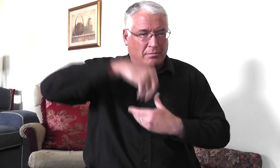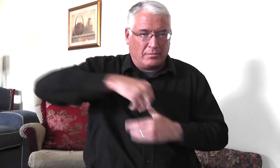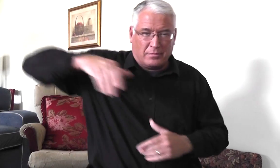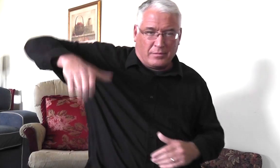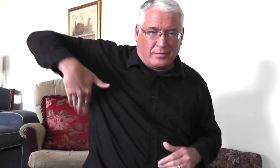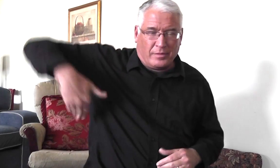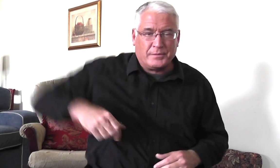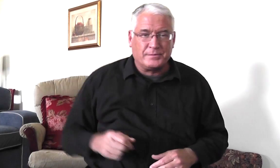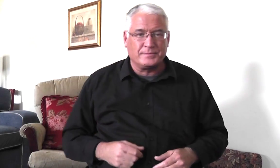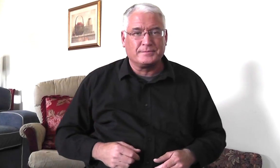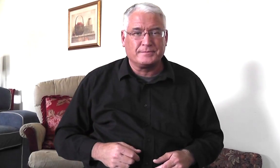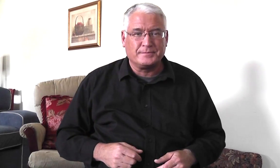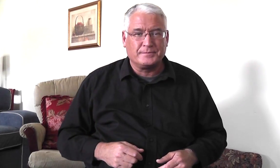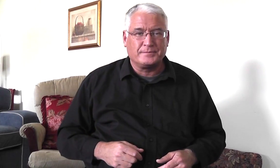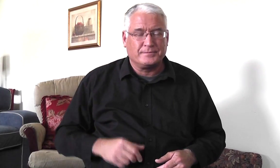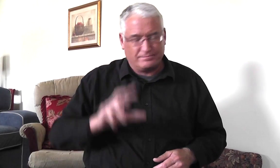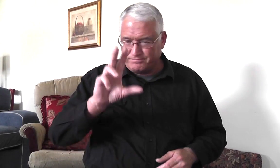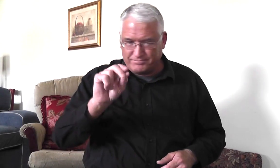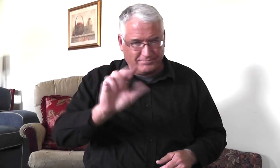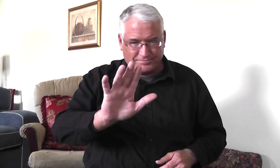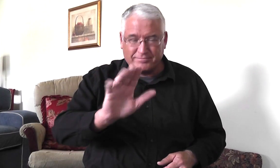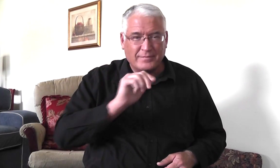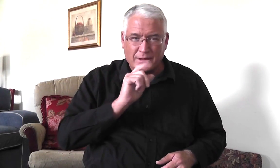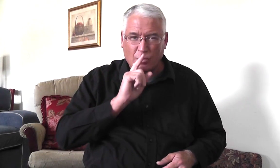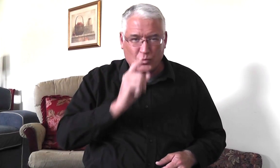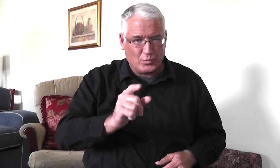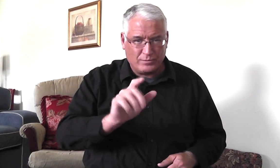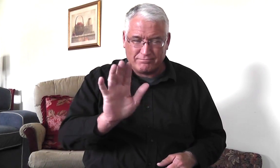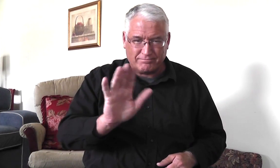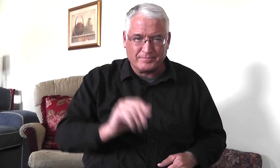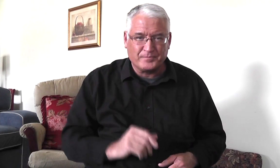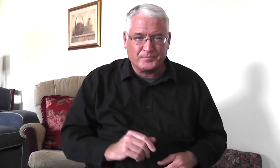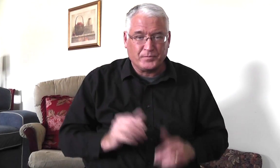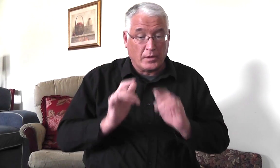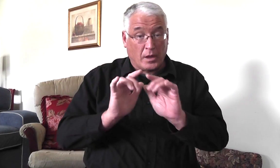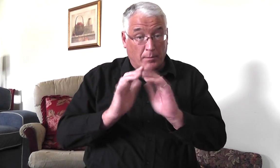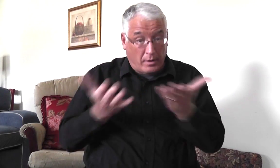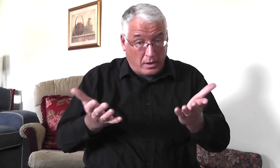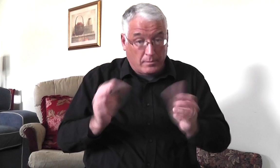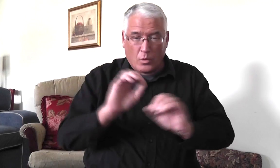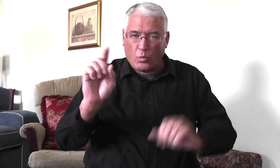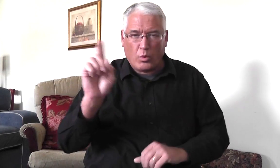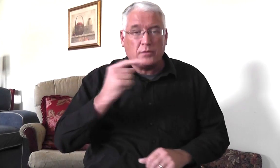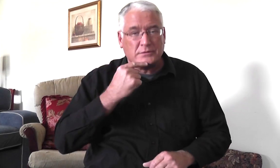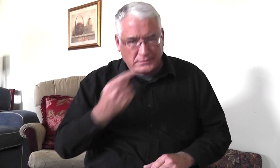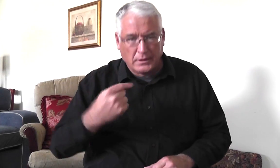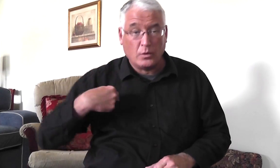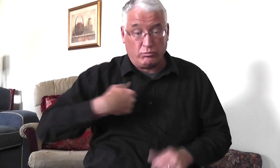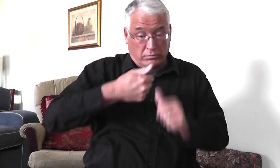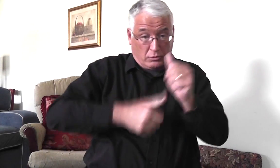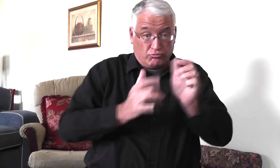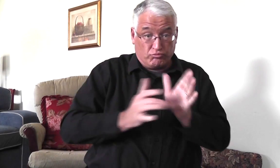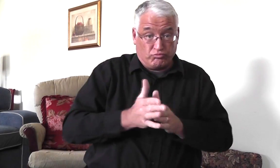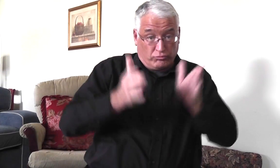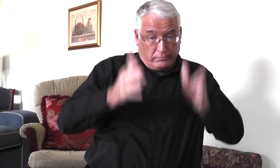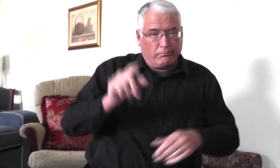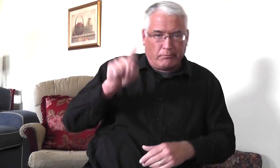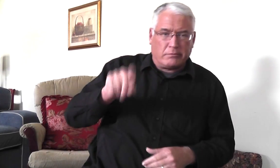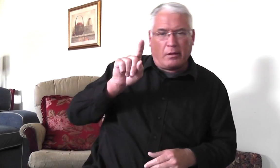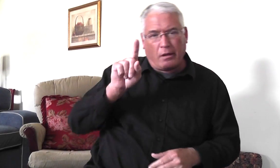Because they don't have the Holy Spirit in them yet. But no, that's not true. The Bible doesn't say anything about